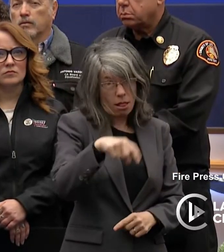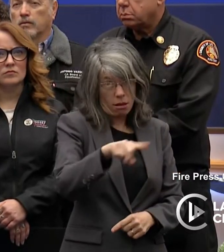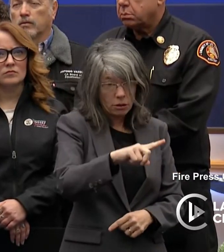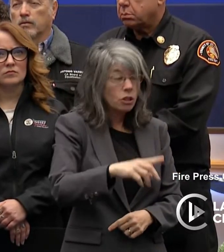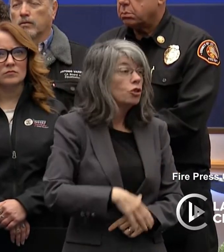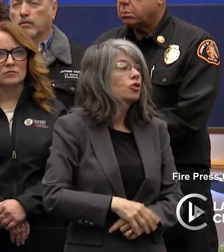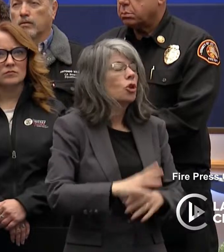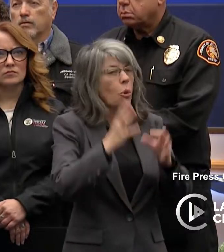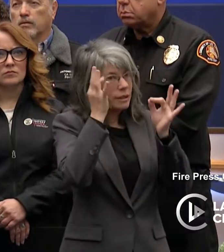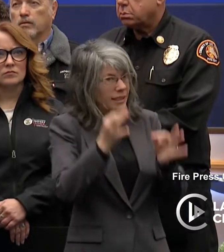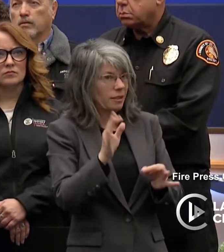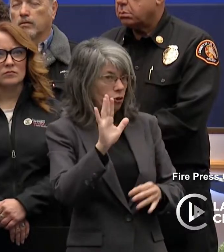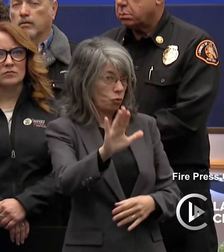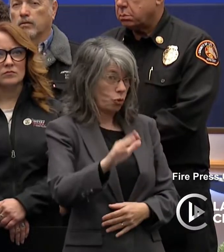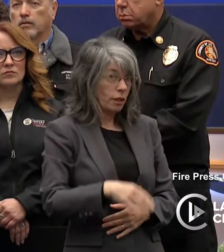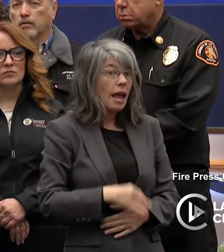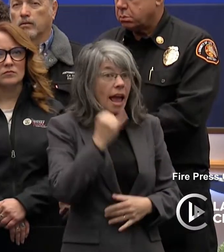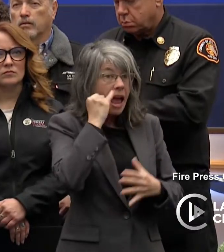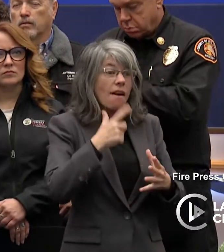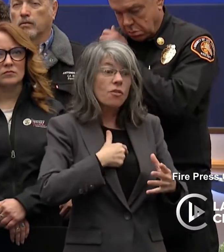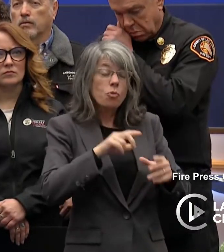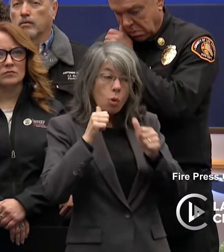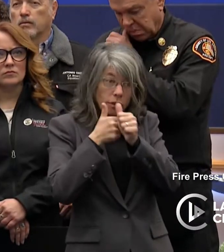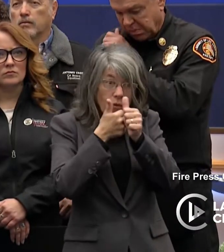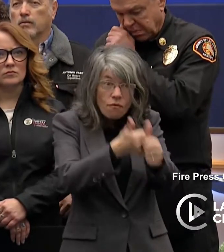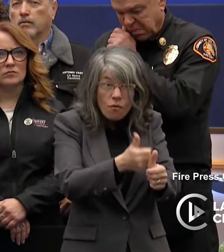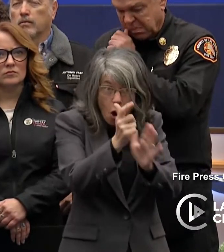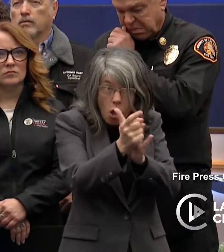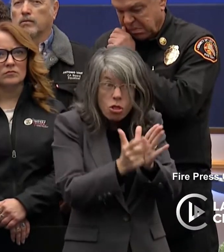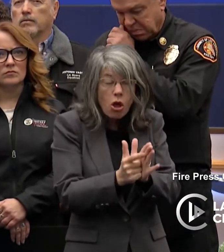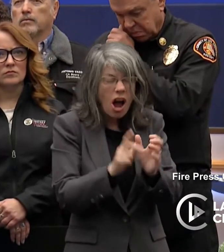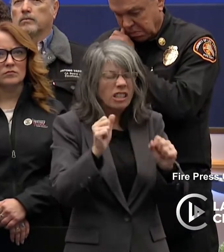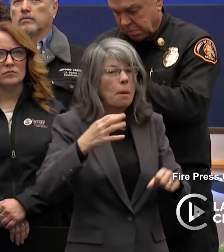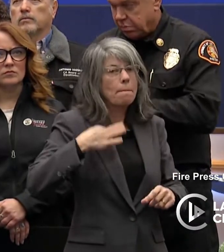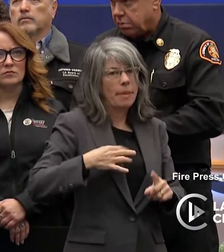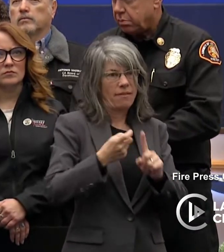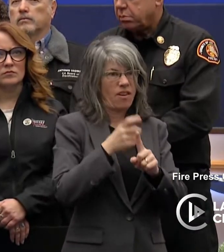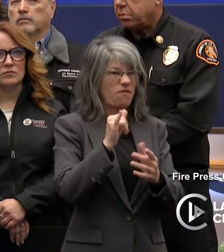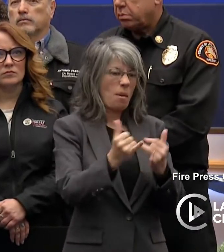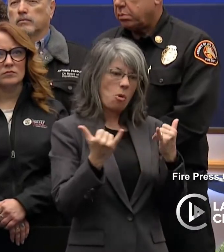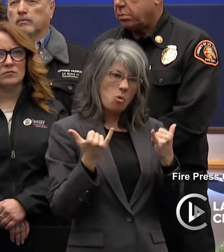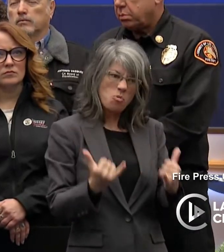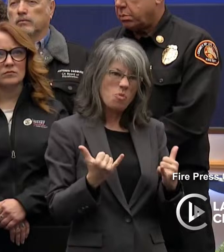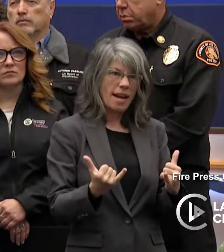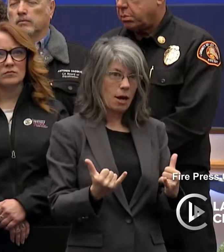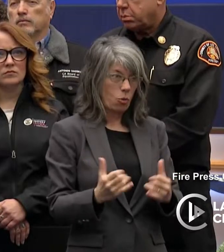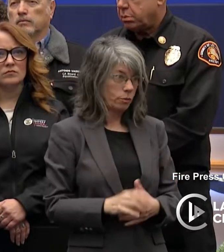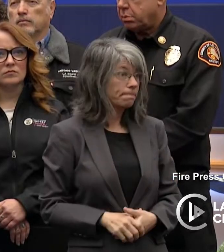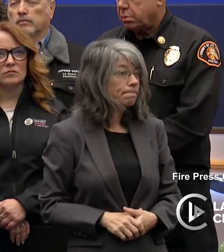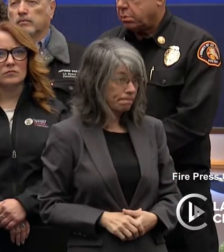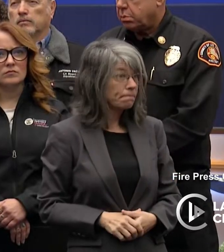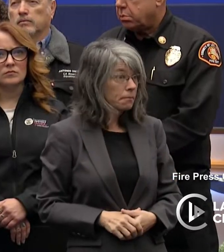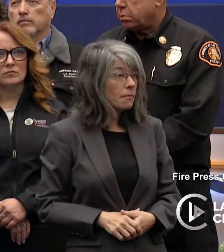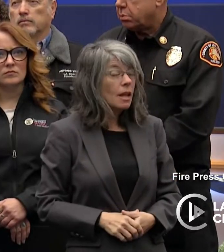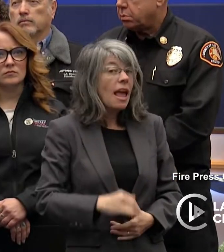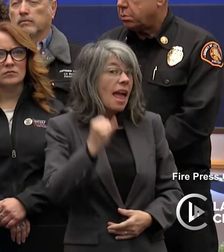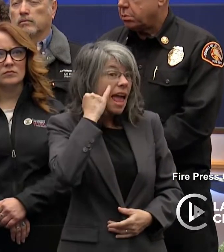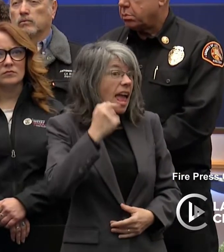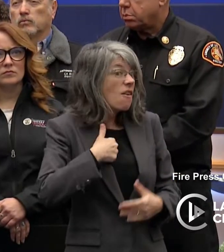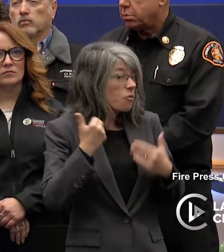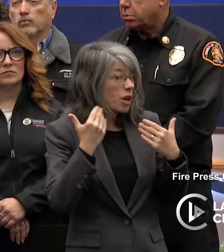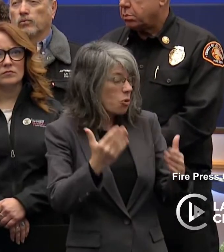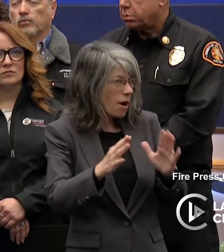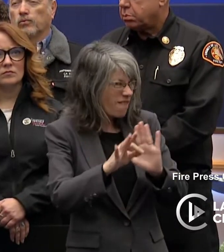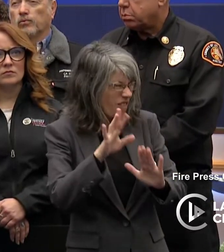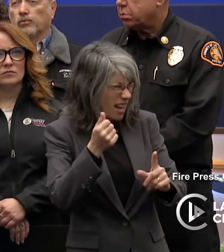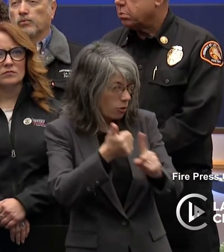your choice. If you want to actually abide by the law, you could benefit from it right this second. But if we go ahead and